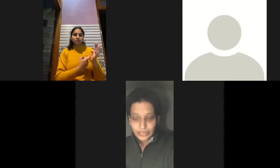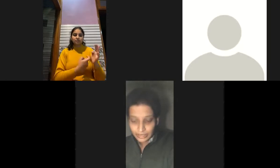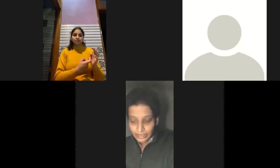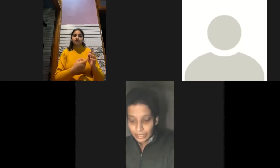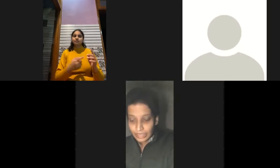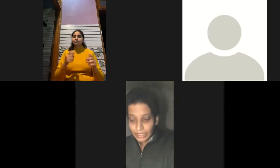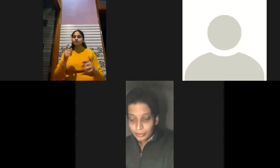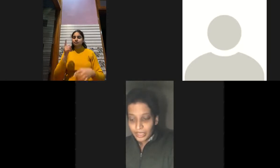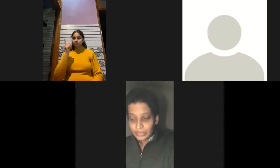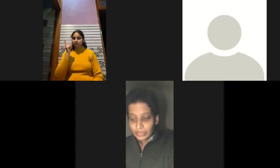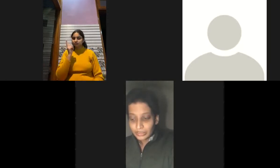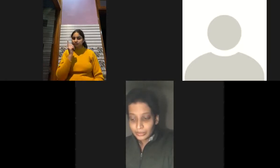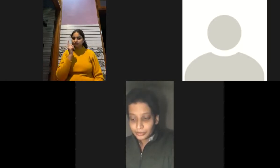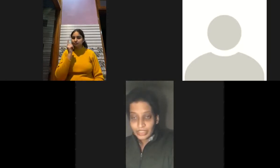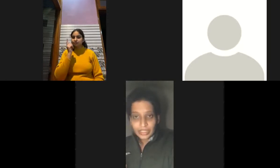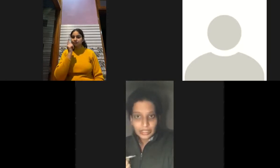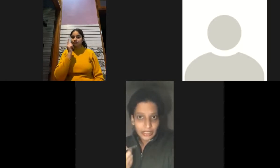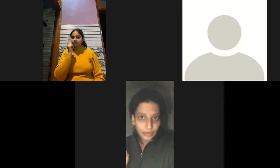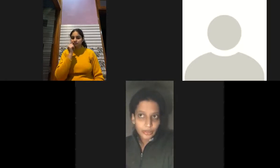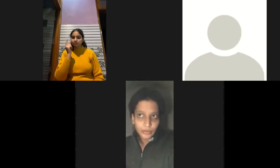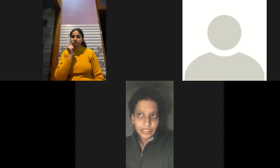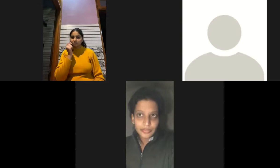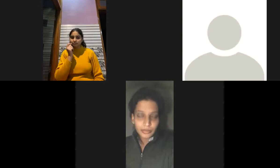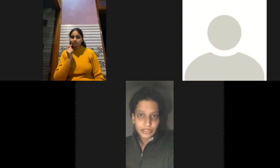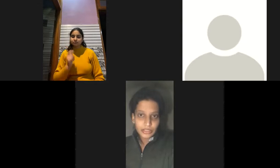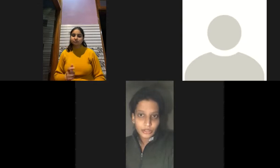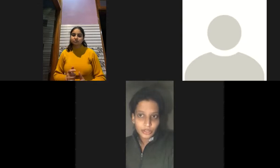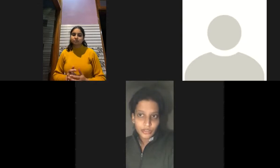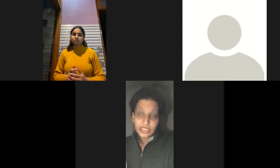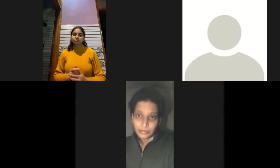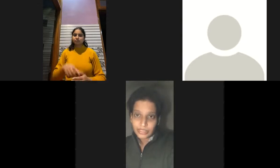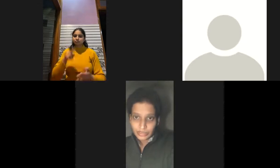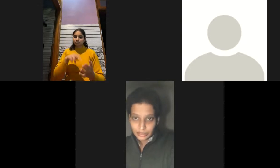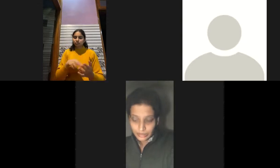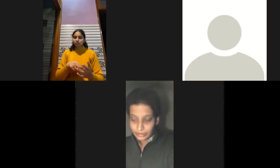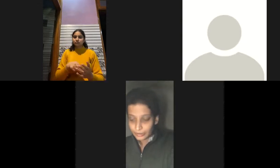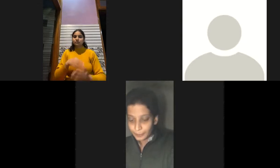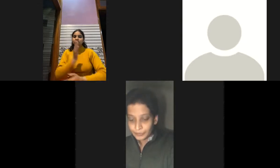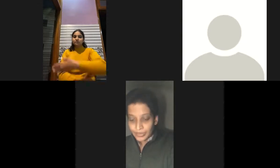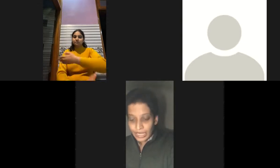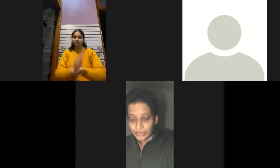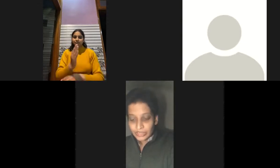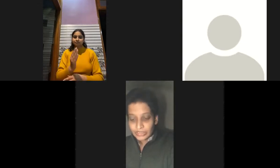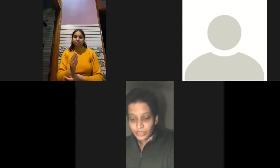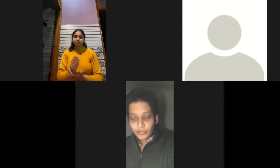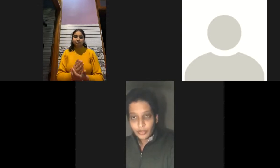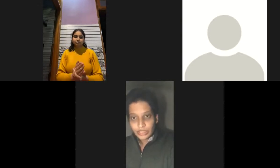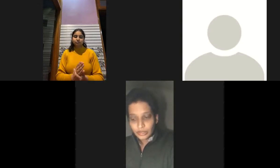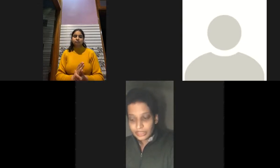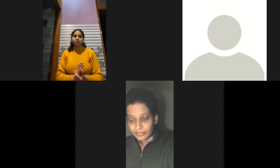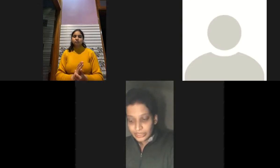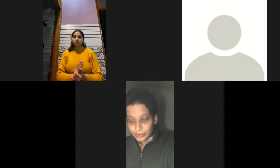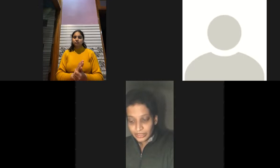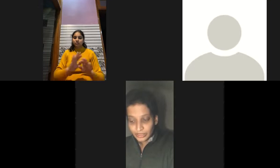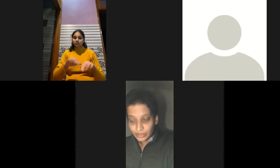gender studies, but she can also be read from the discourse of disability studies. However, instead of focusing